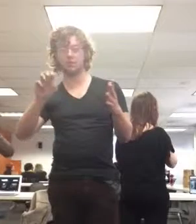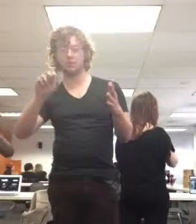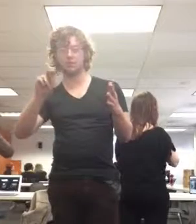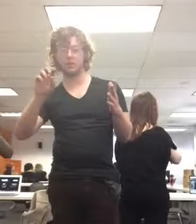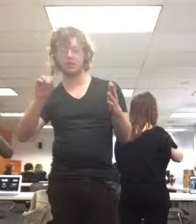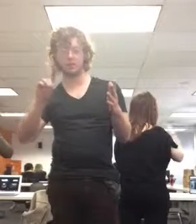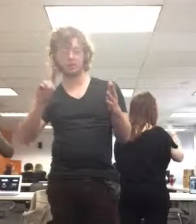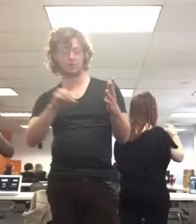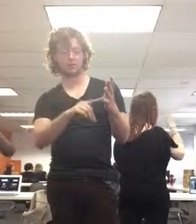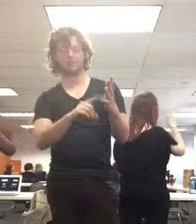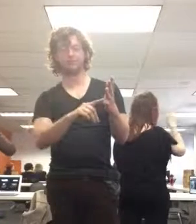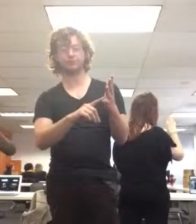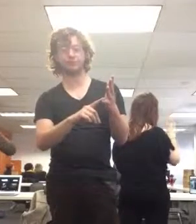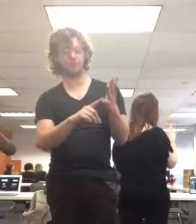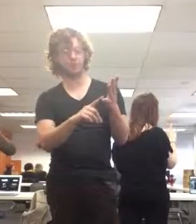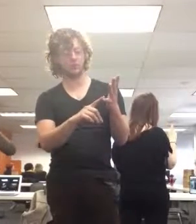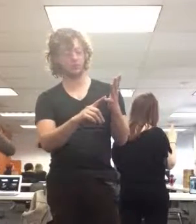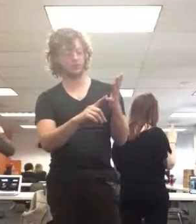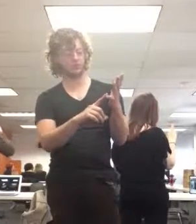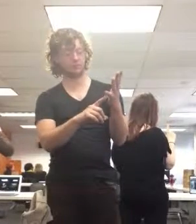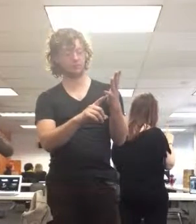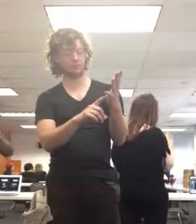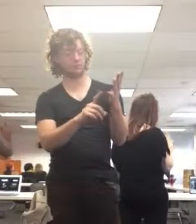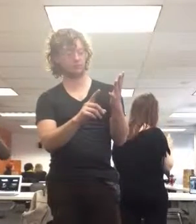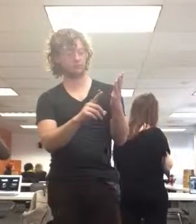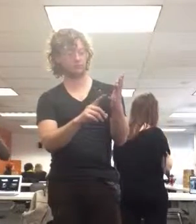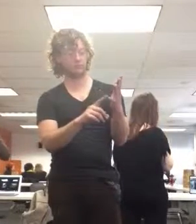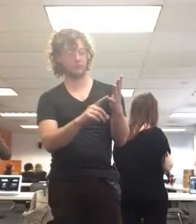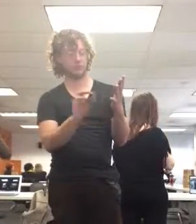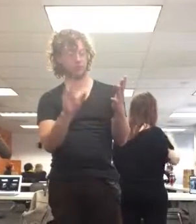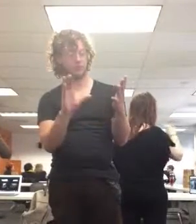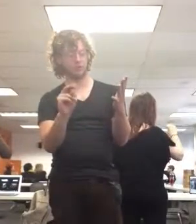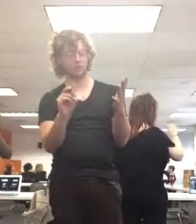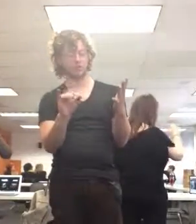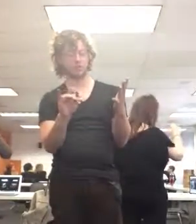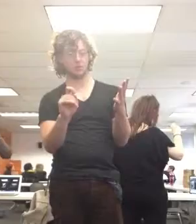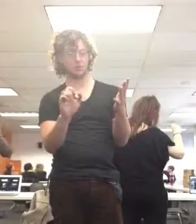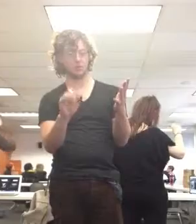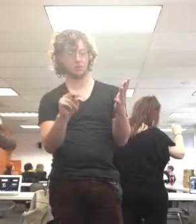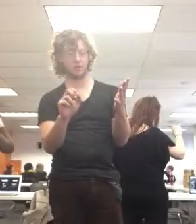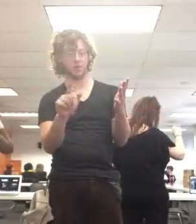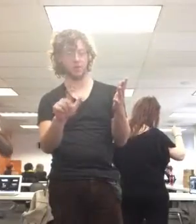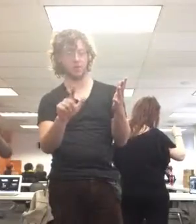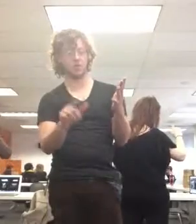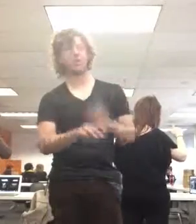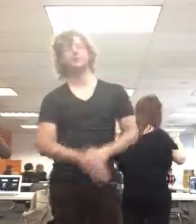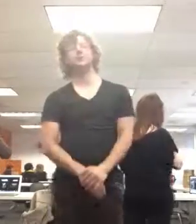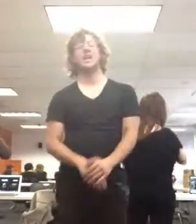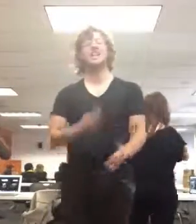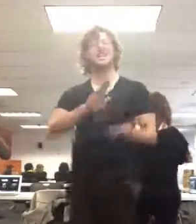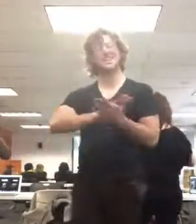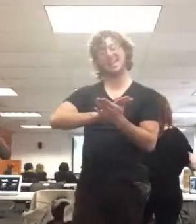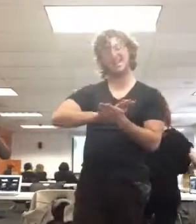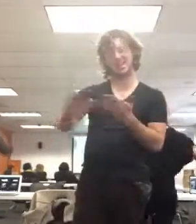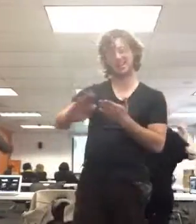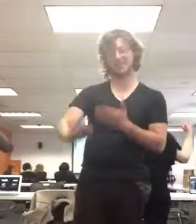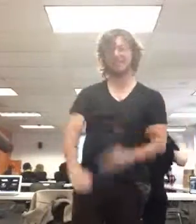and rhetoricals are kind of questions. Conditional, if then. Nice. Those are the only type of sentences you